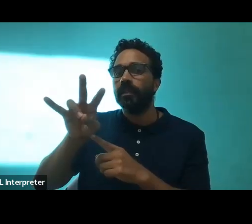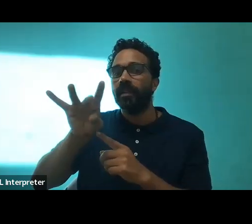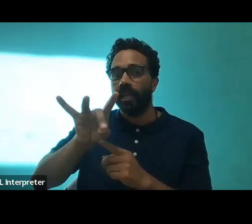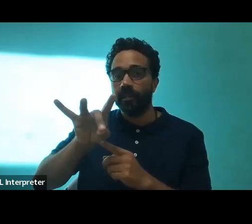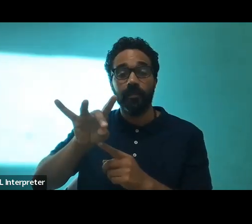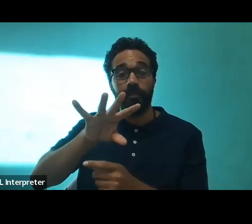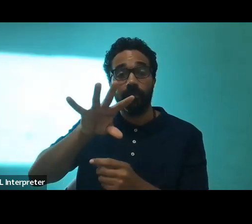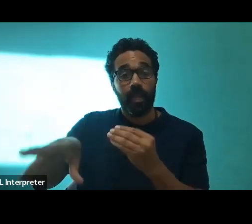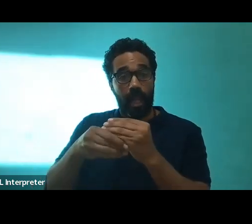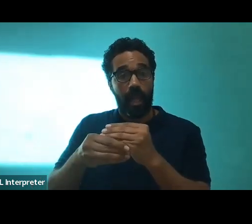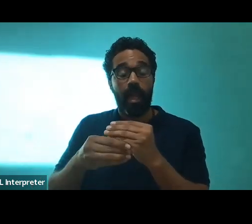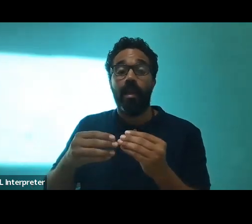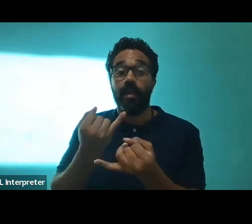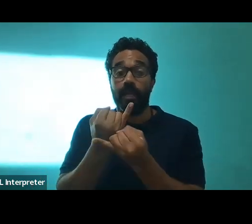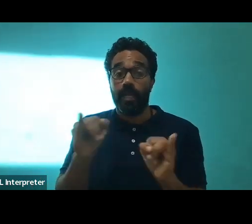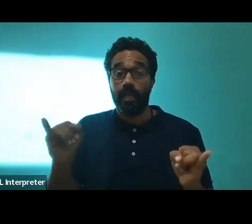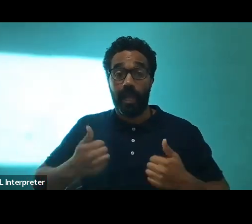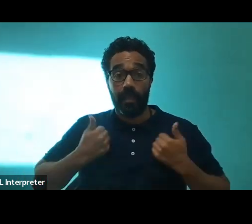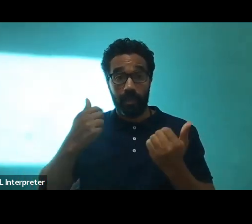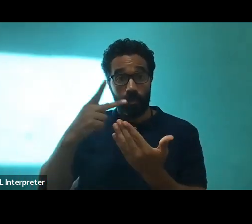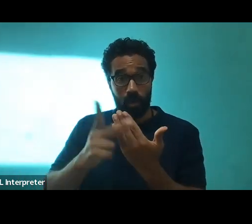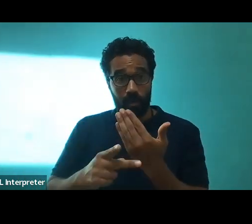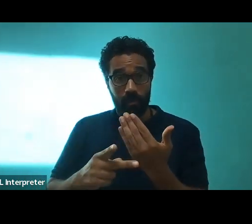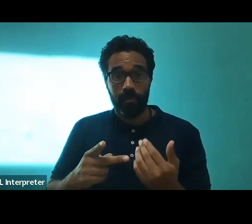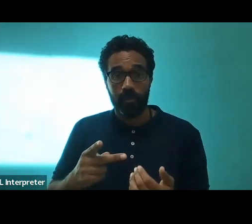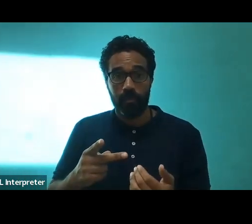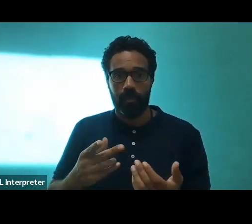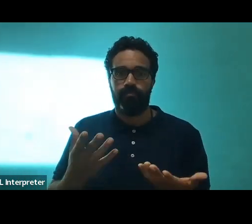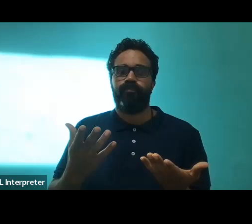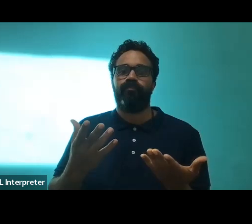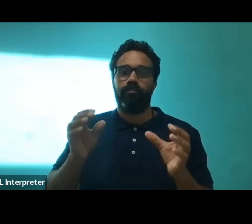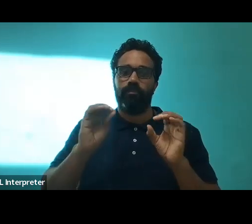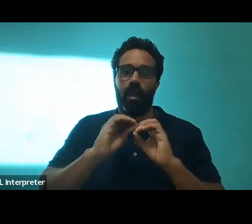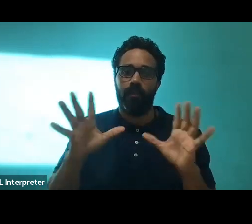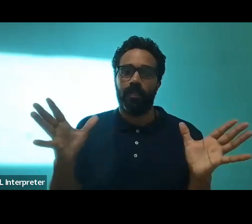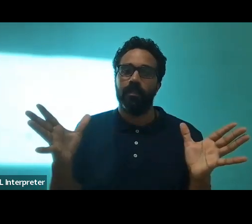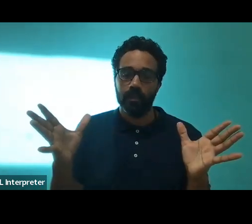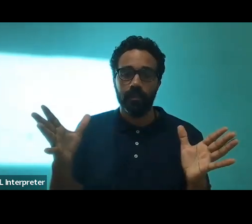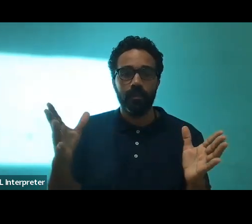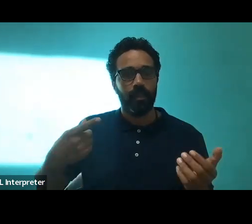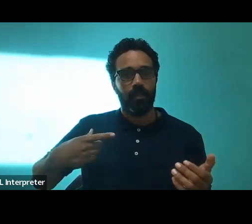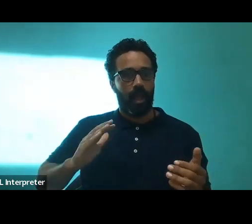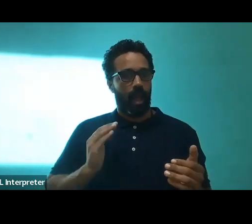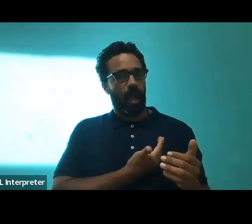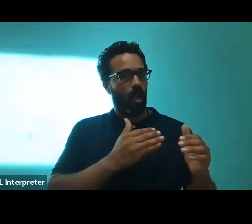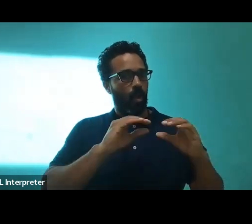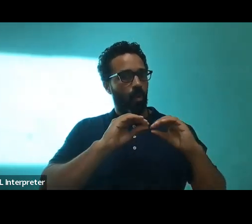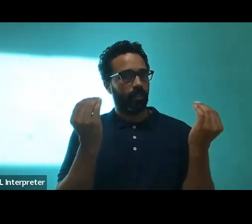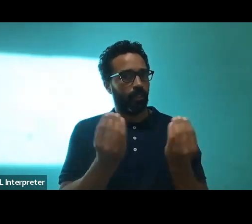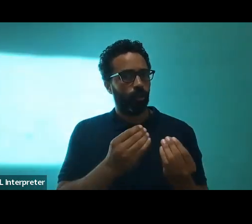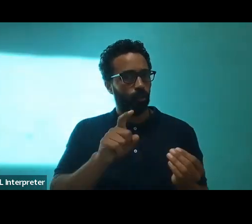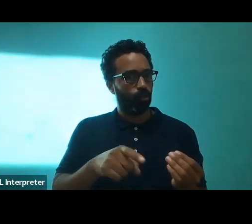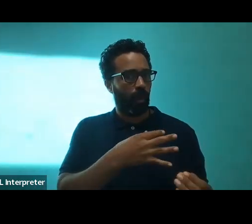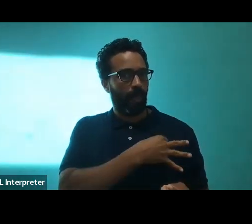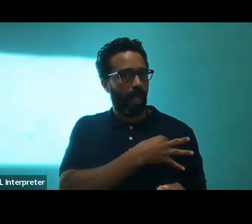Living Program, it was a no-brainer that we were a natural organization to apply for